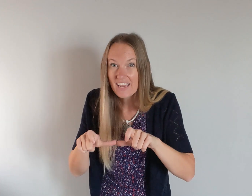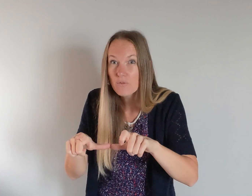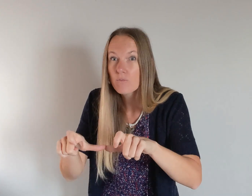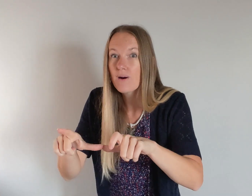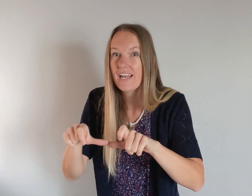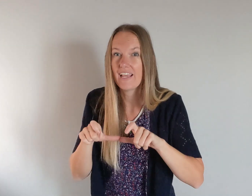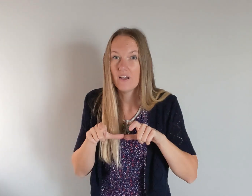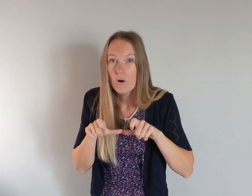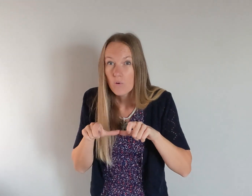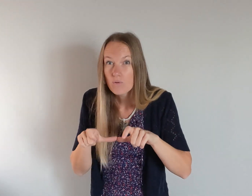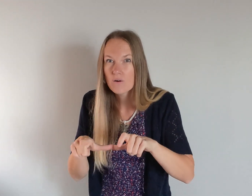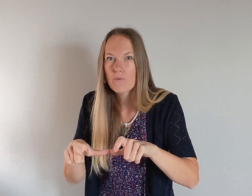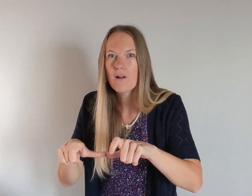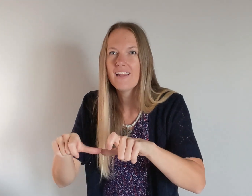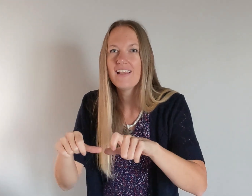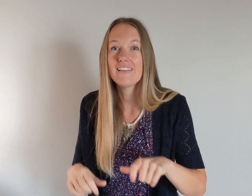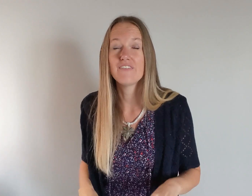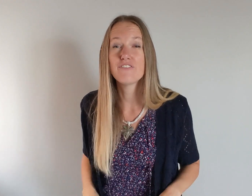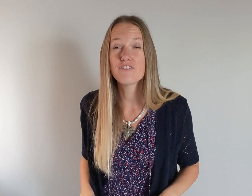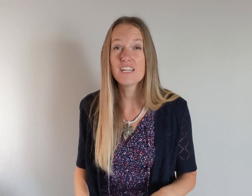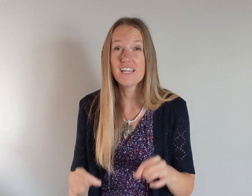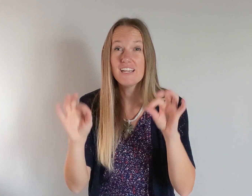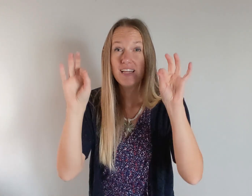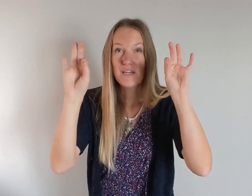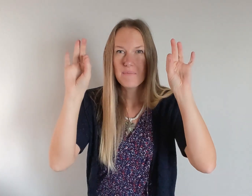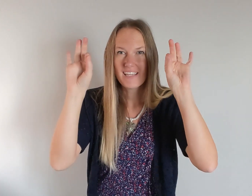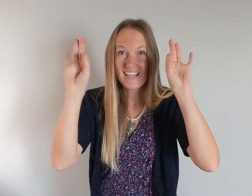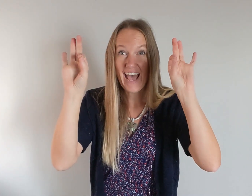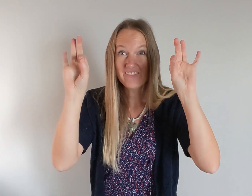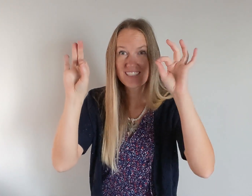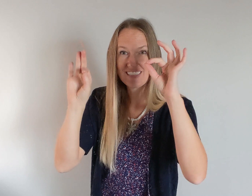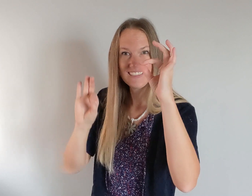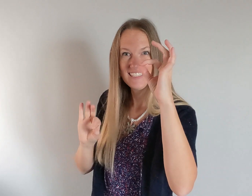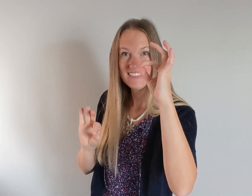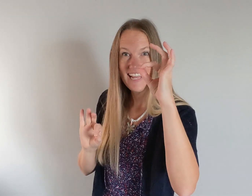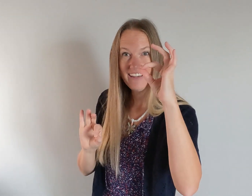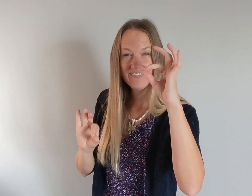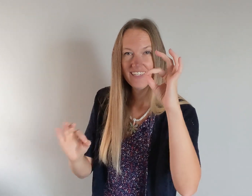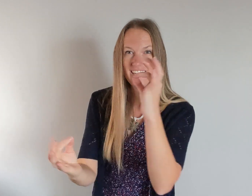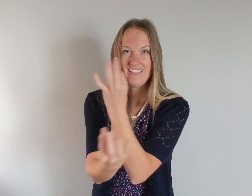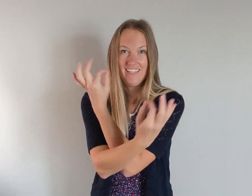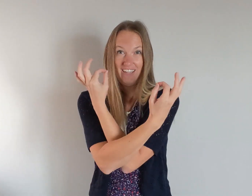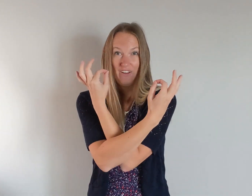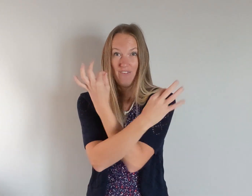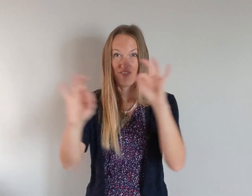we're running. We're running, and then free, making F's. See, there's an F.